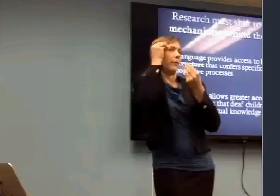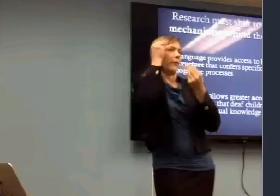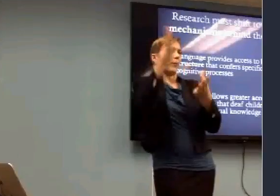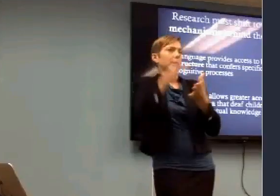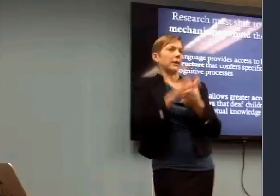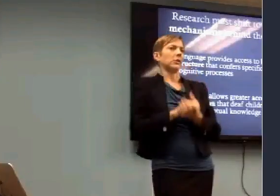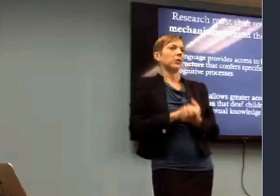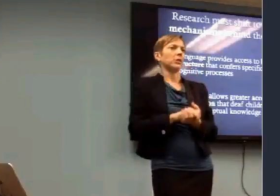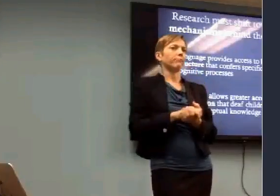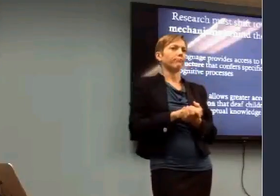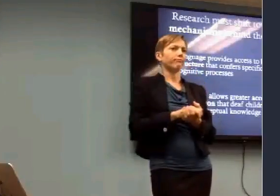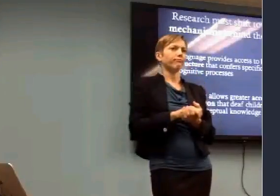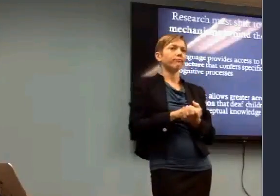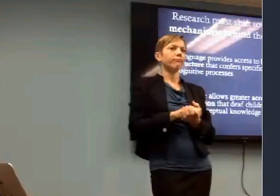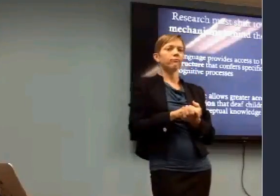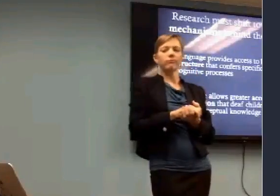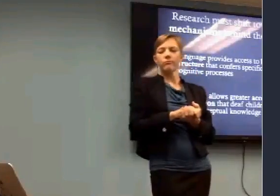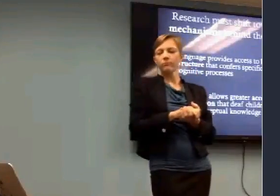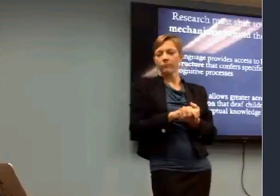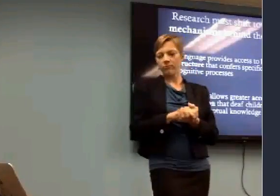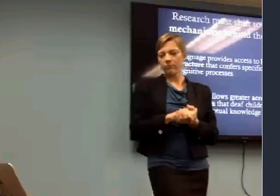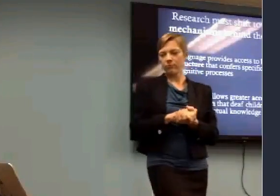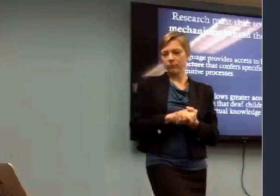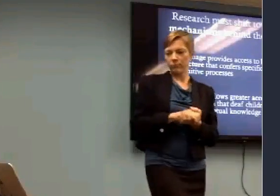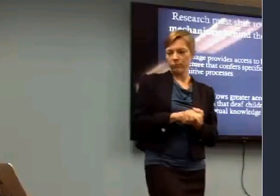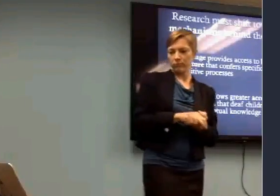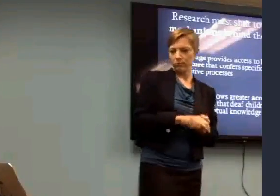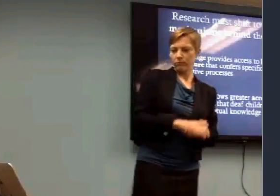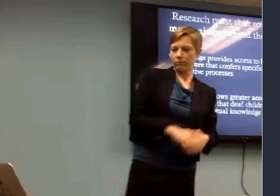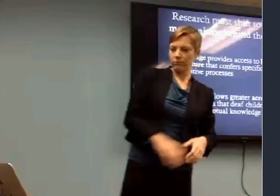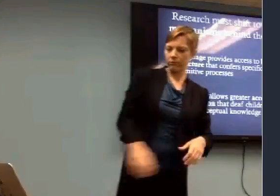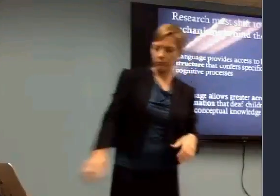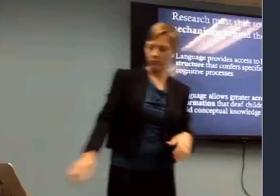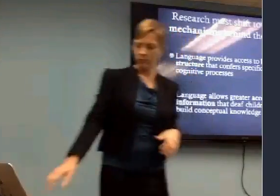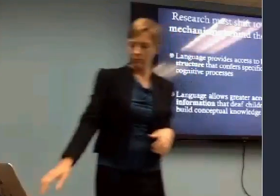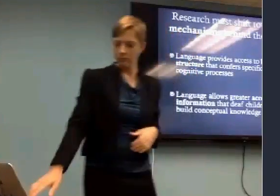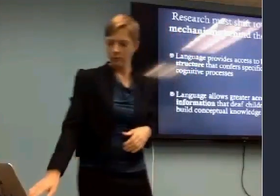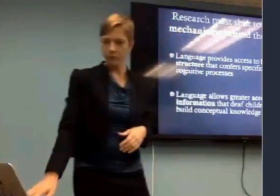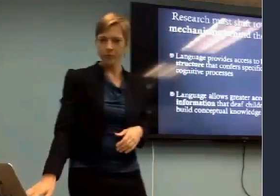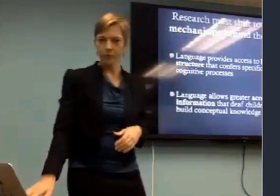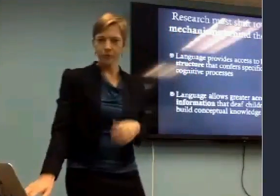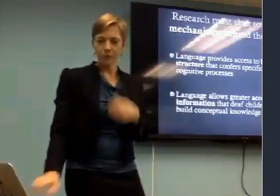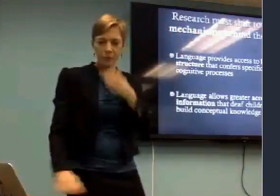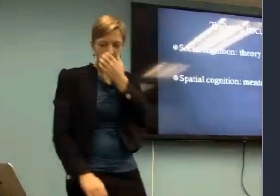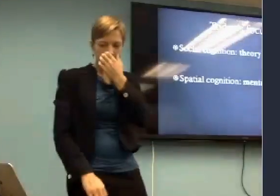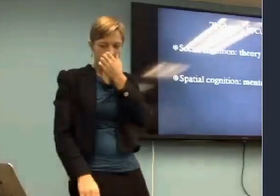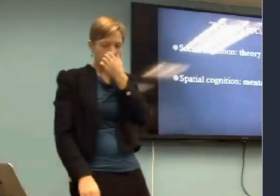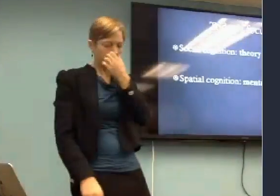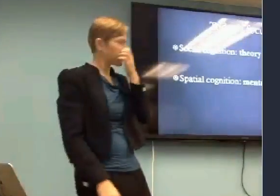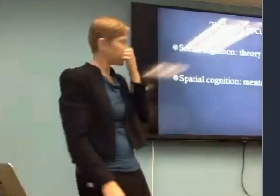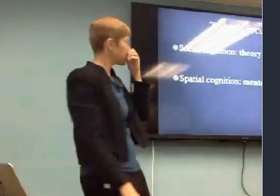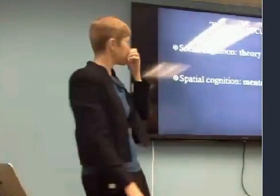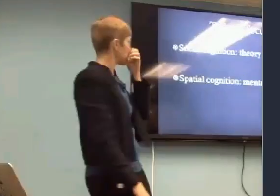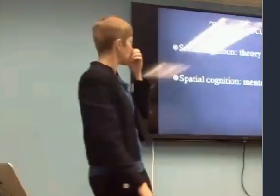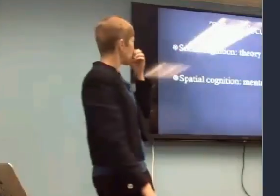and secondly, just looking at greater access to general information that a language can provide.